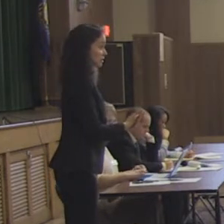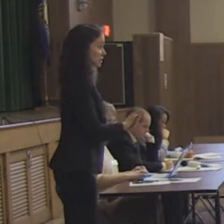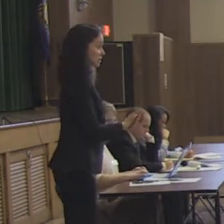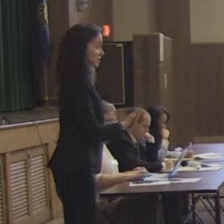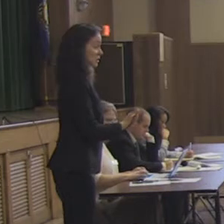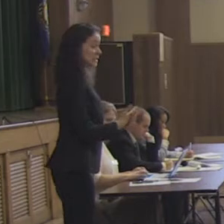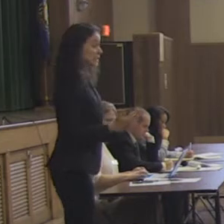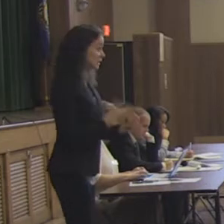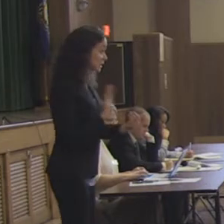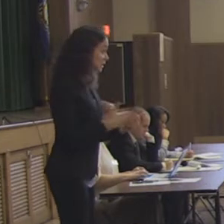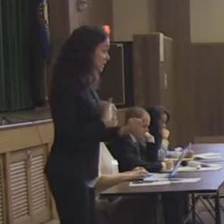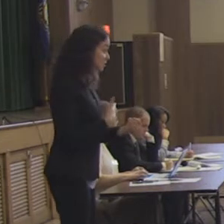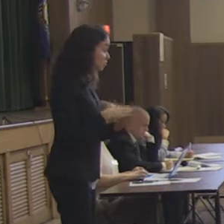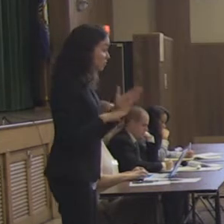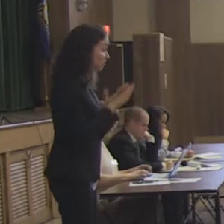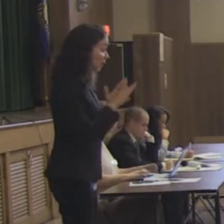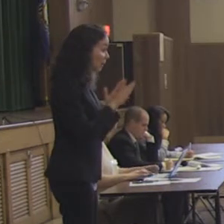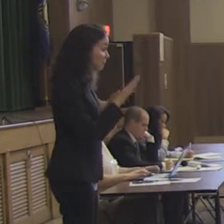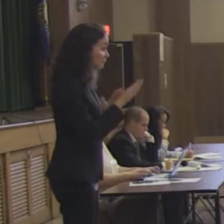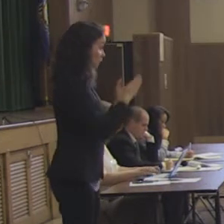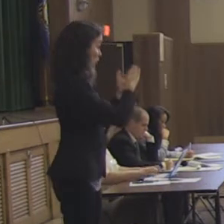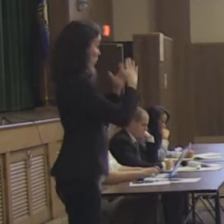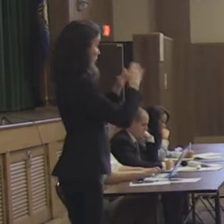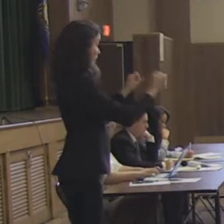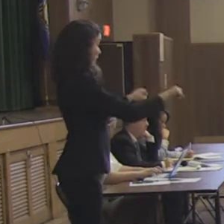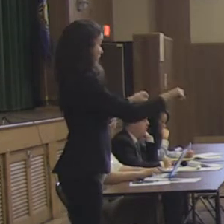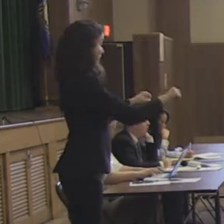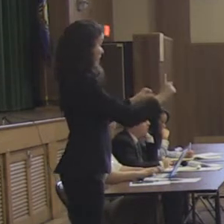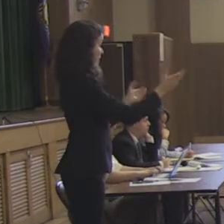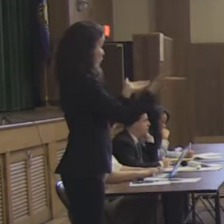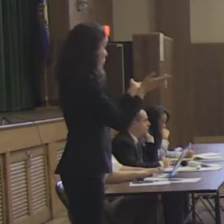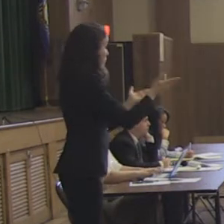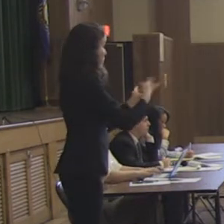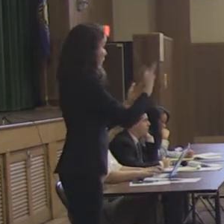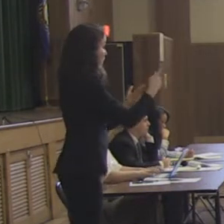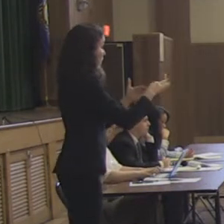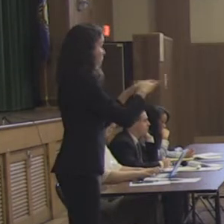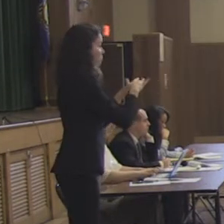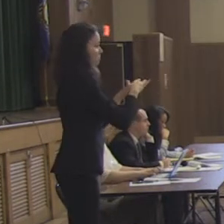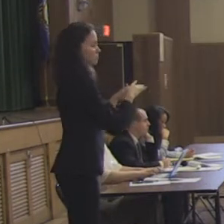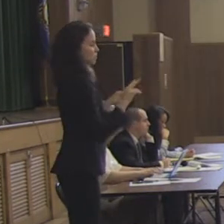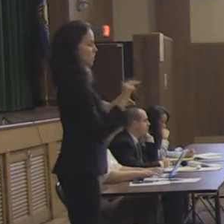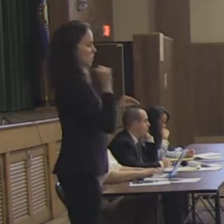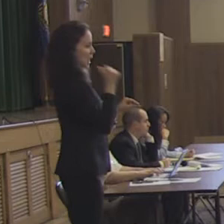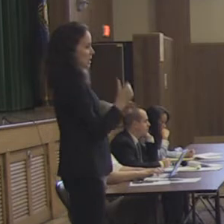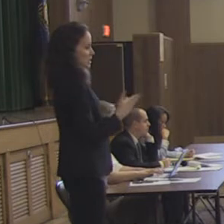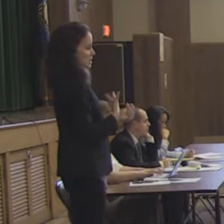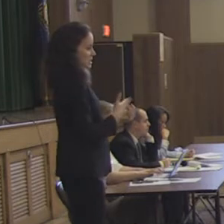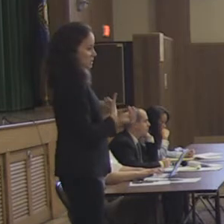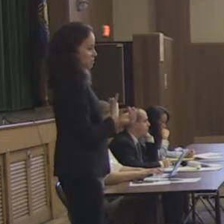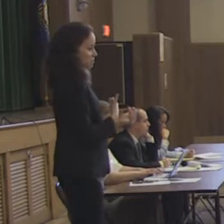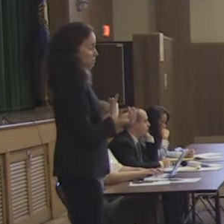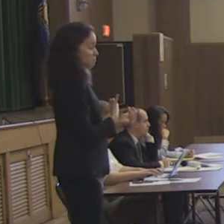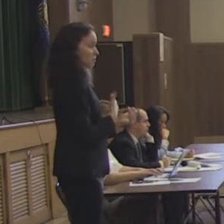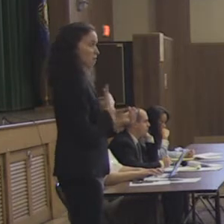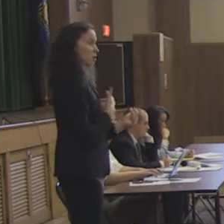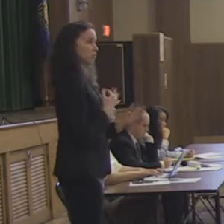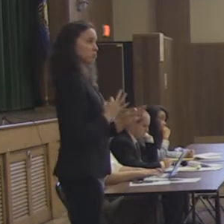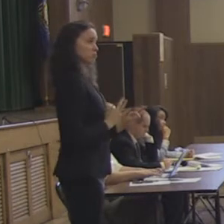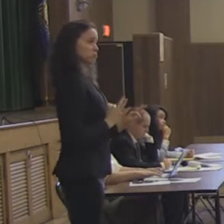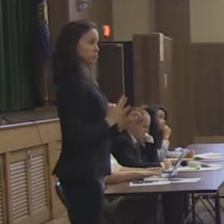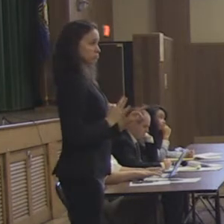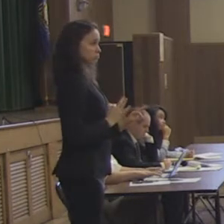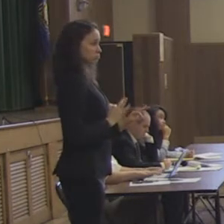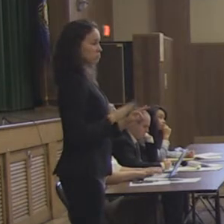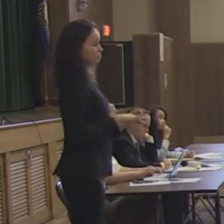to develop the community capacity, but we think a pretty good job was done. There were some challenges and continue